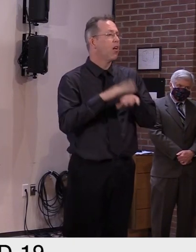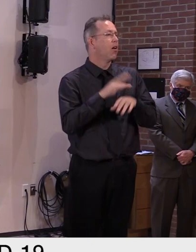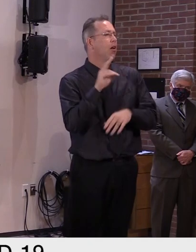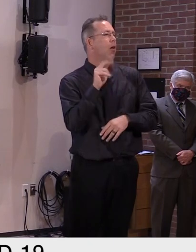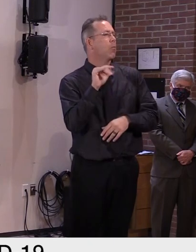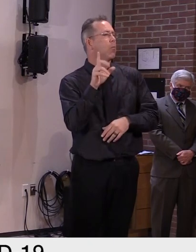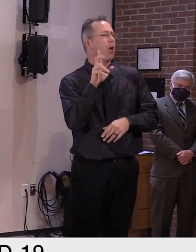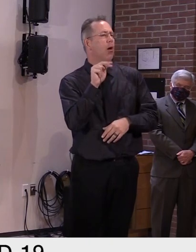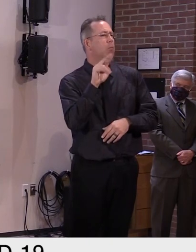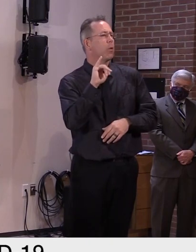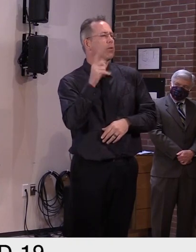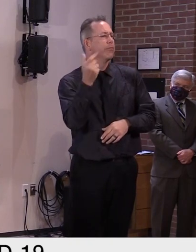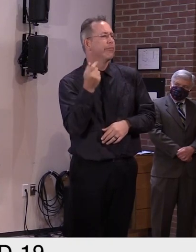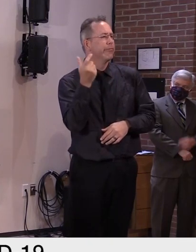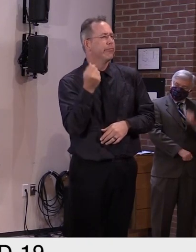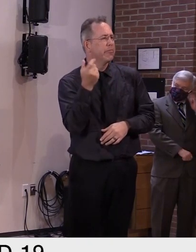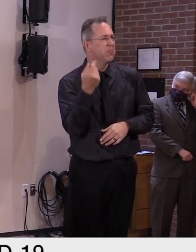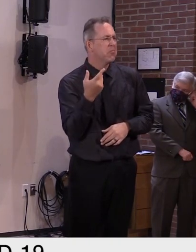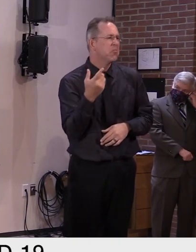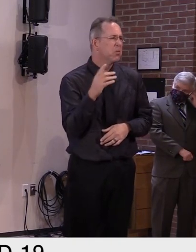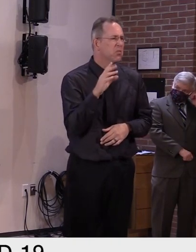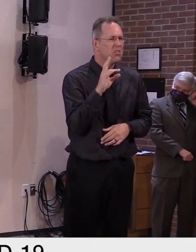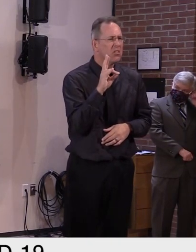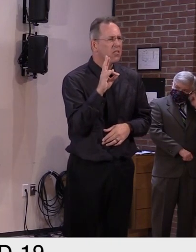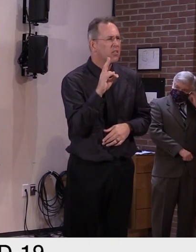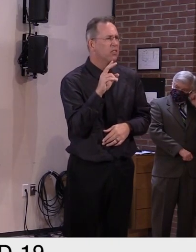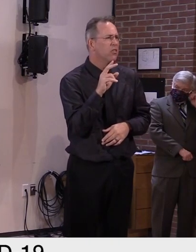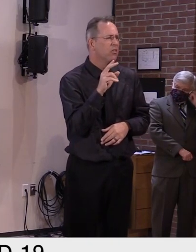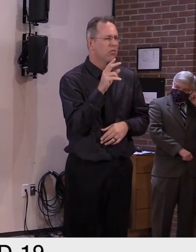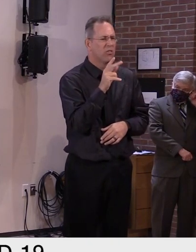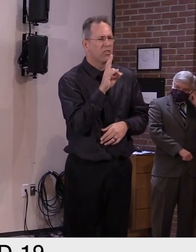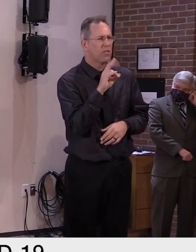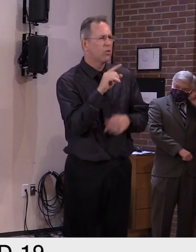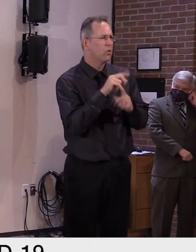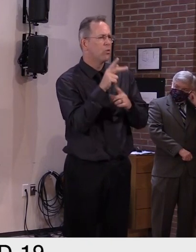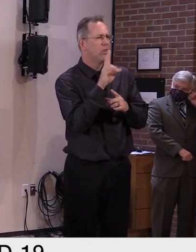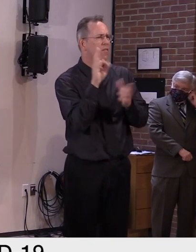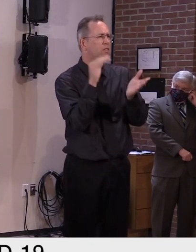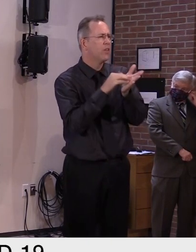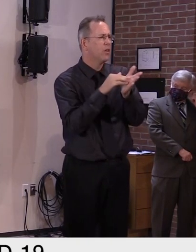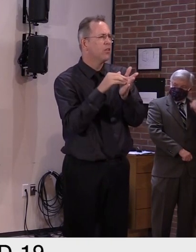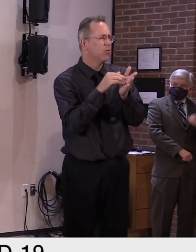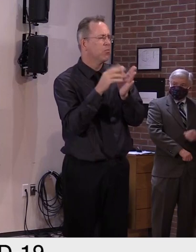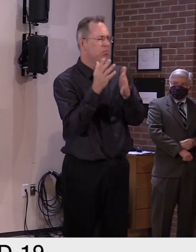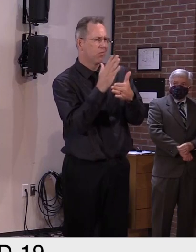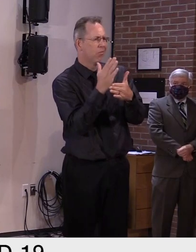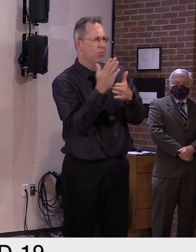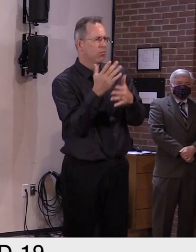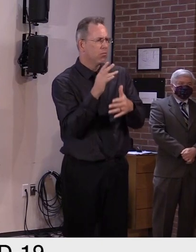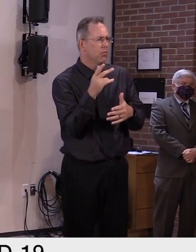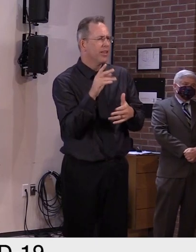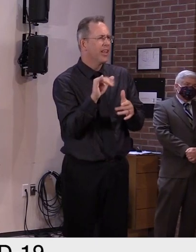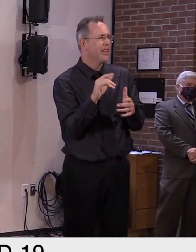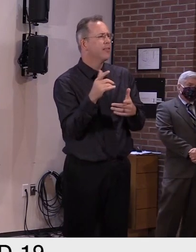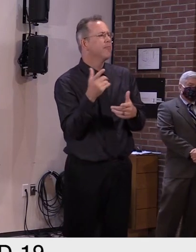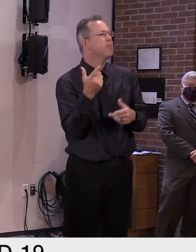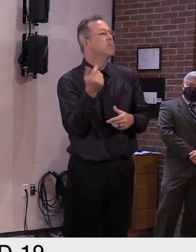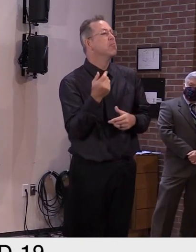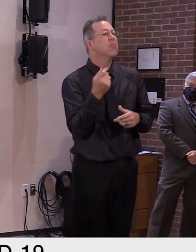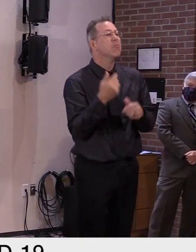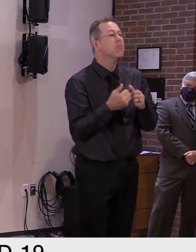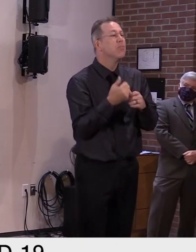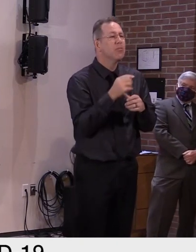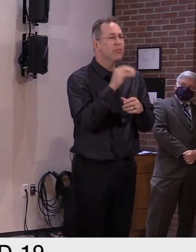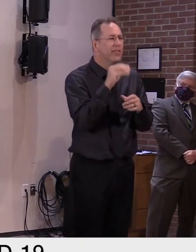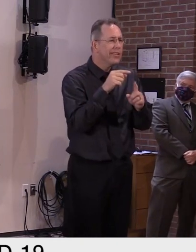28,000 people still on some sort of unemployment at this point in time. The majority of them are from the hospitality sector.